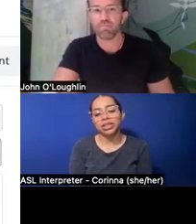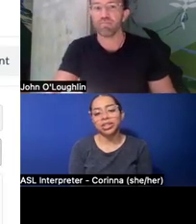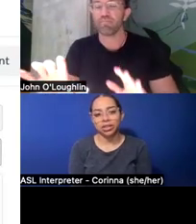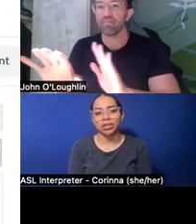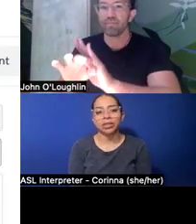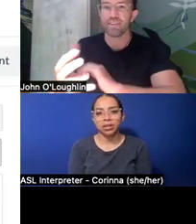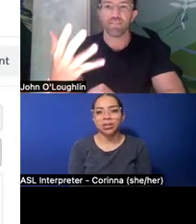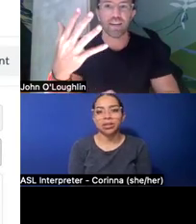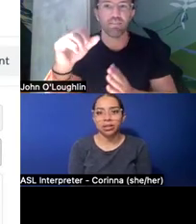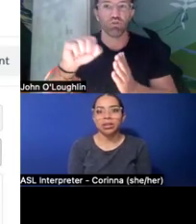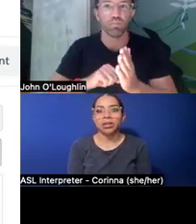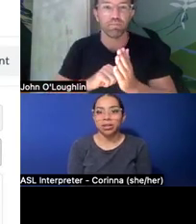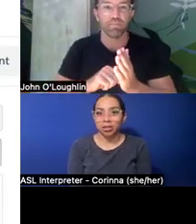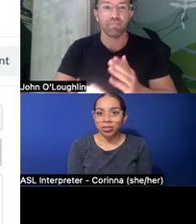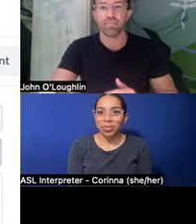listed here.